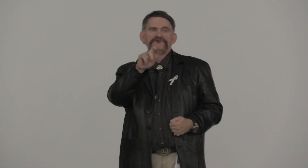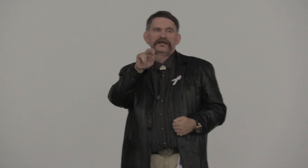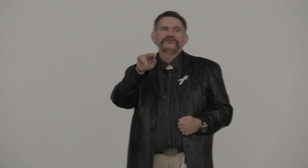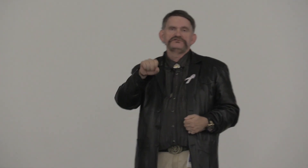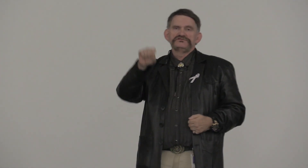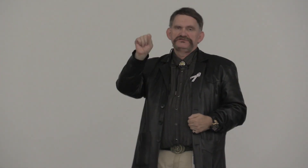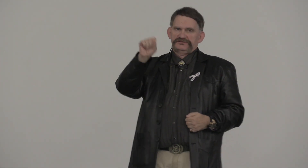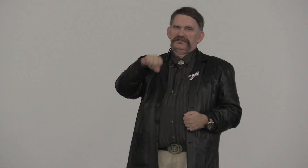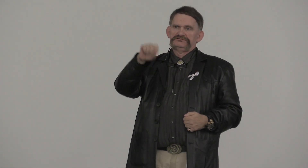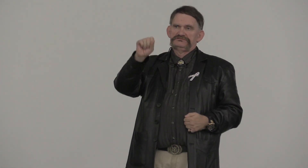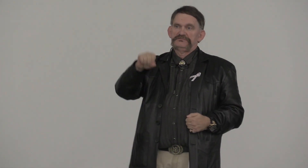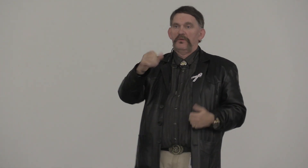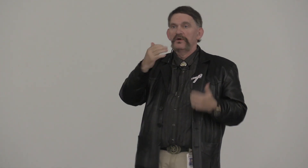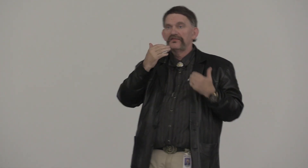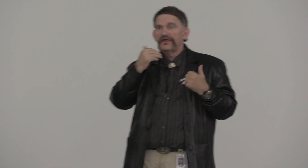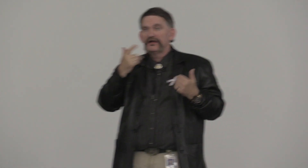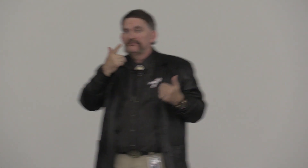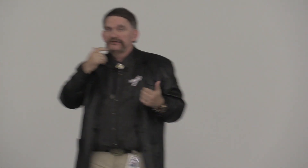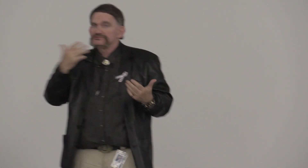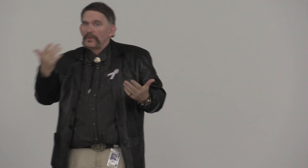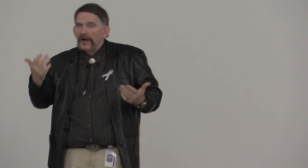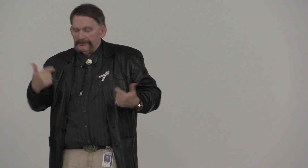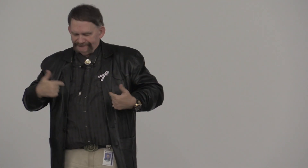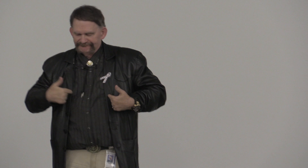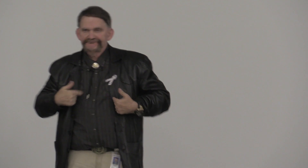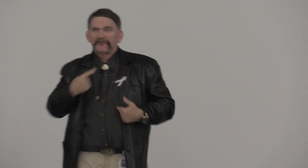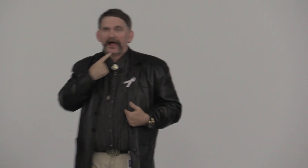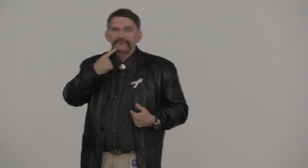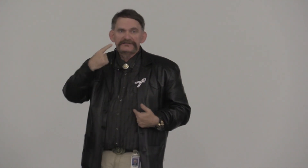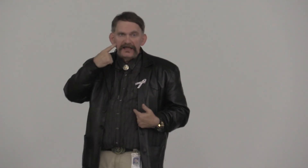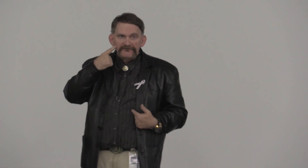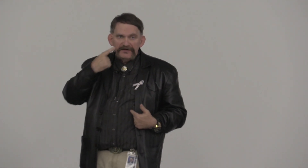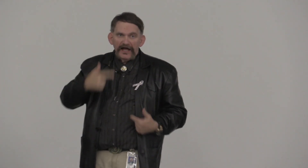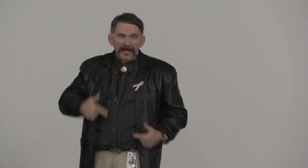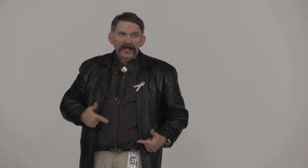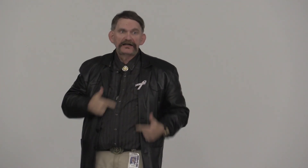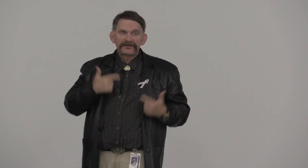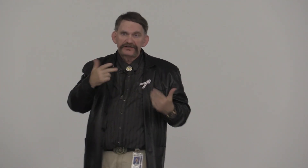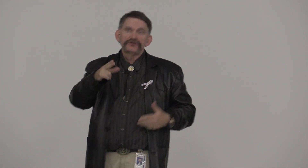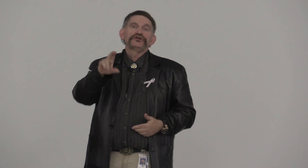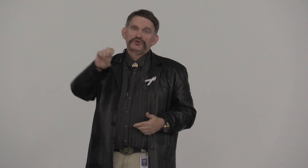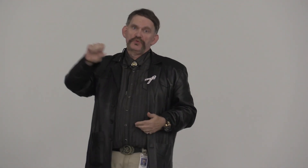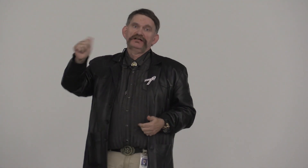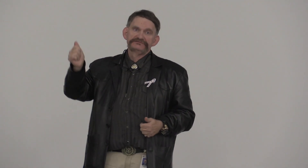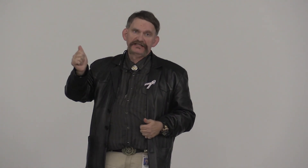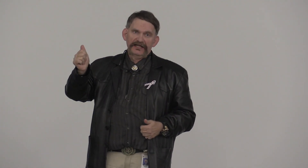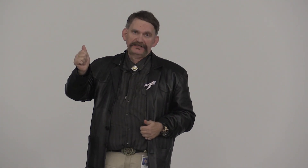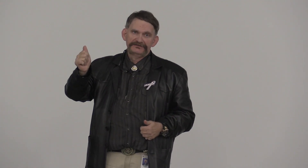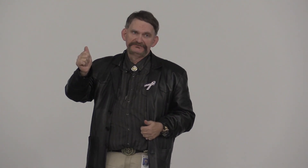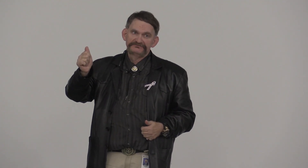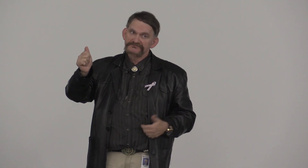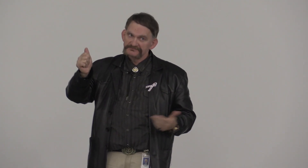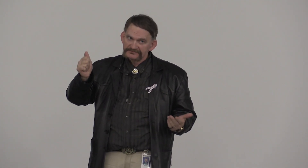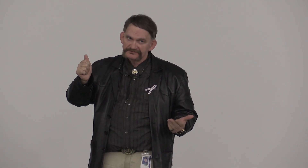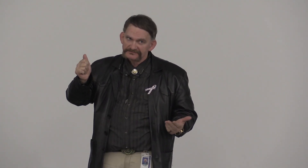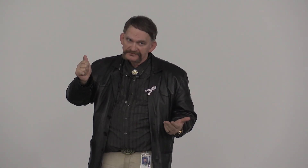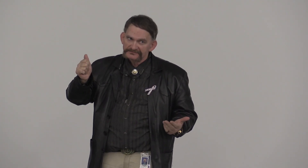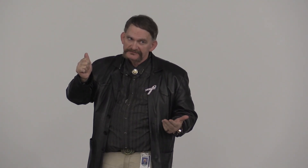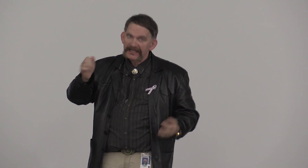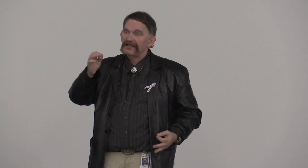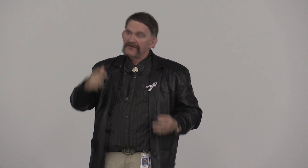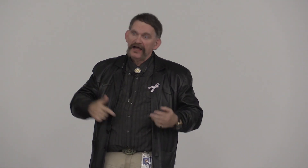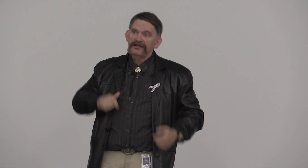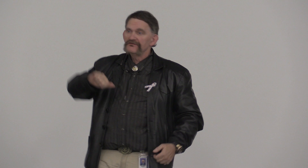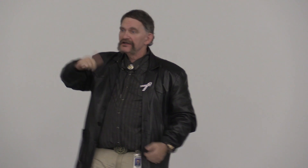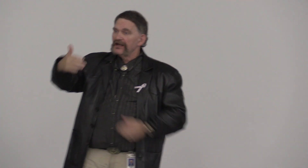I want to thank our veterans. We want to thank them. You know, I'm deaf, and I live in the United States of